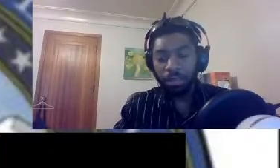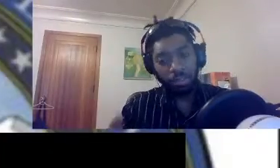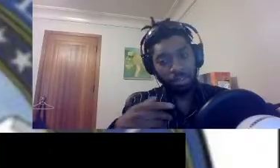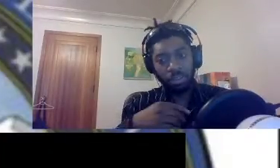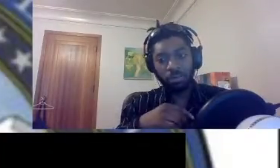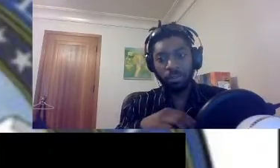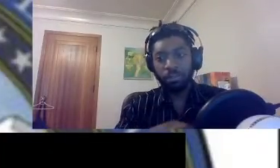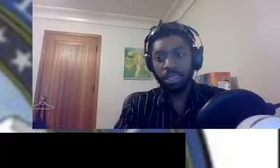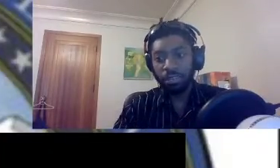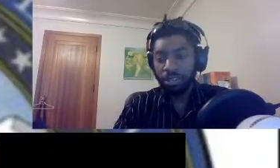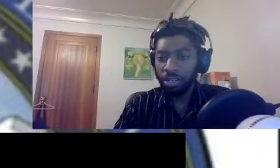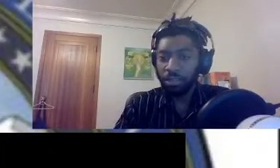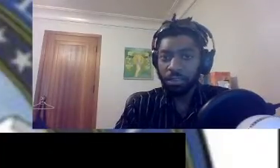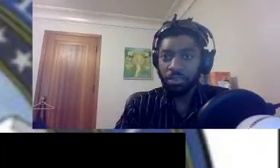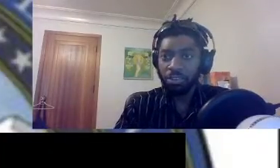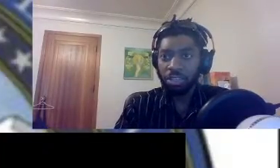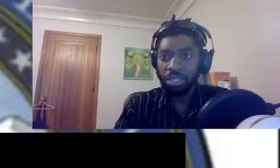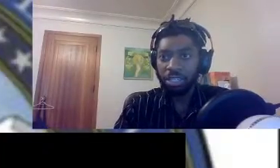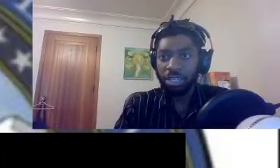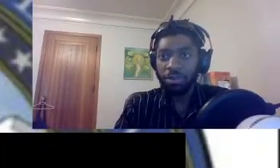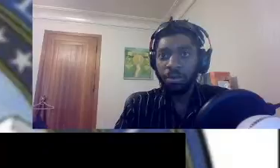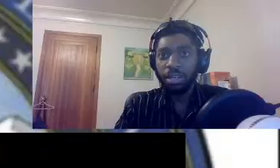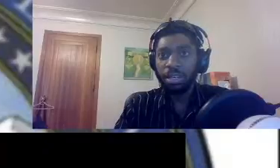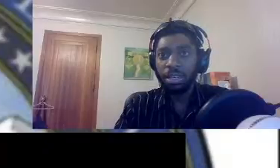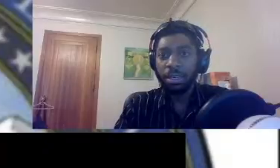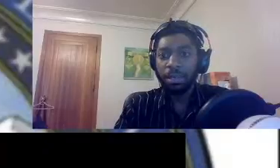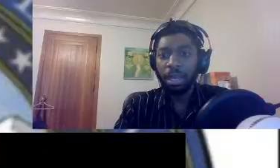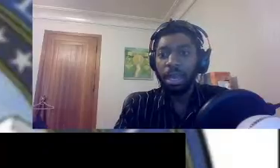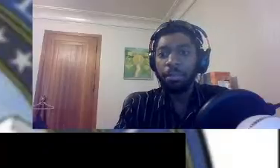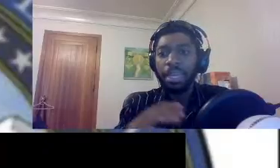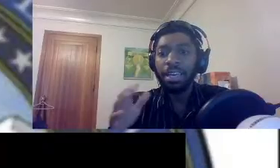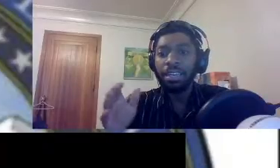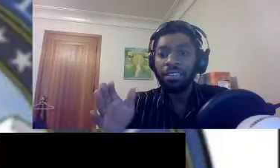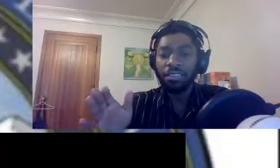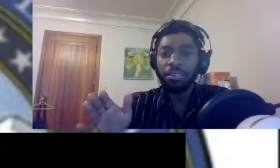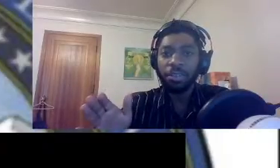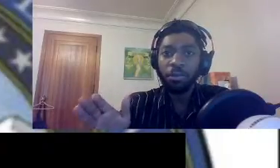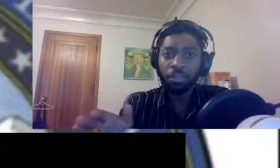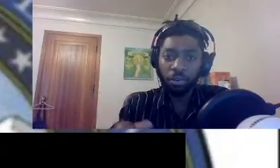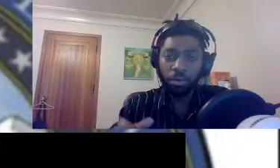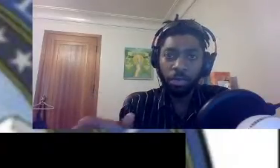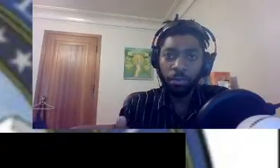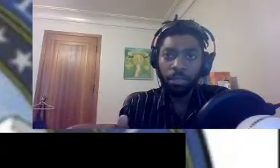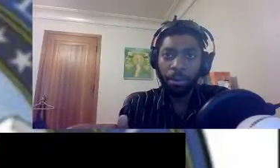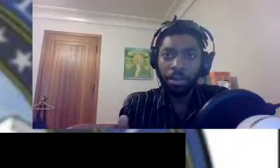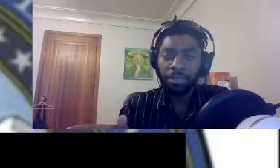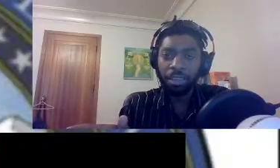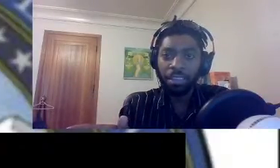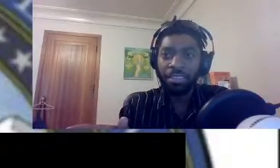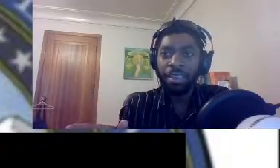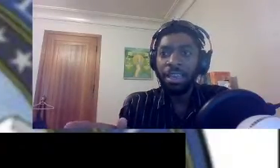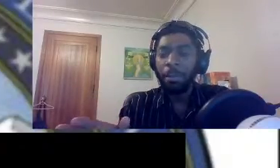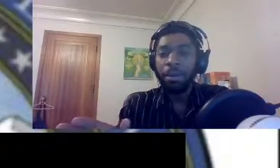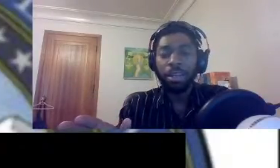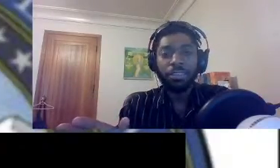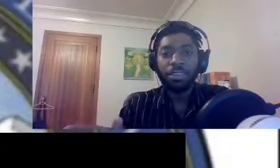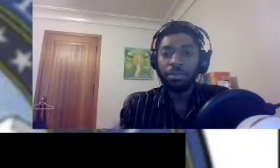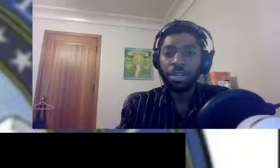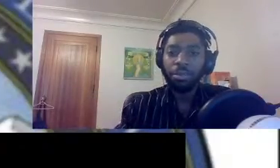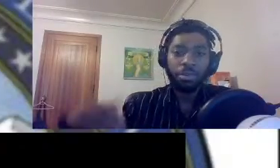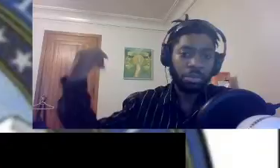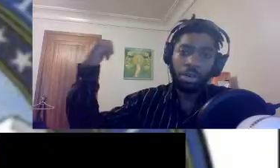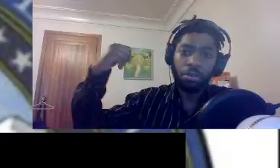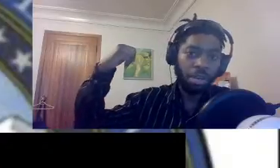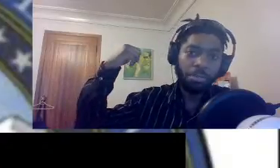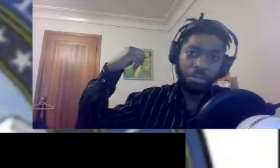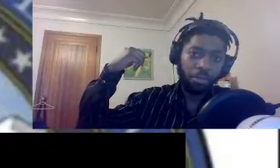Yeah, Liz is 100% right. It's in our Constitution, and you know what? I may not necessarily always agree with what somebody says, but I'll tell you what,